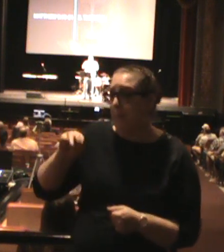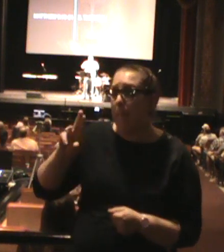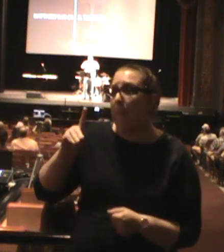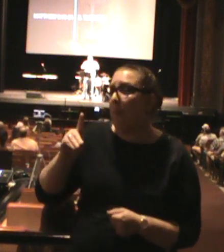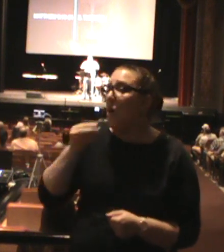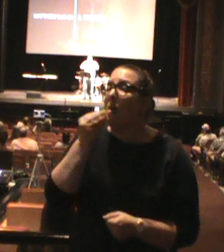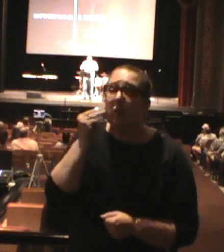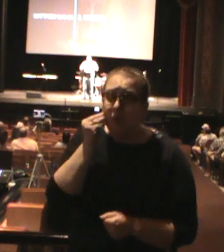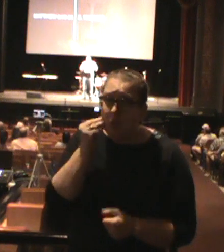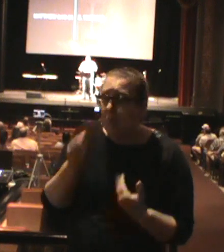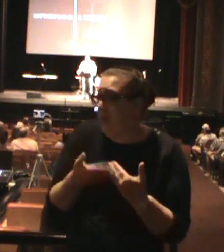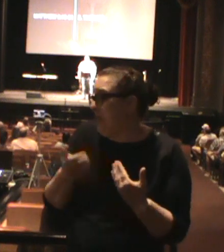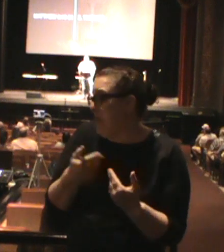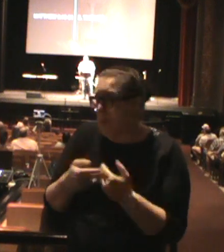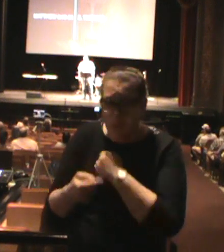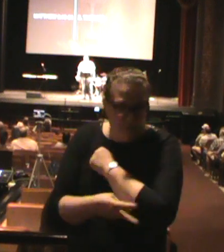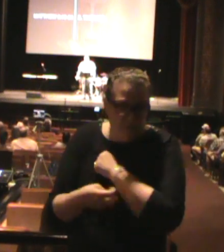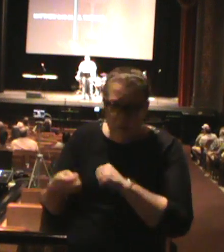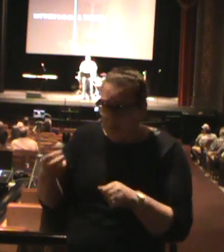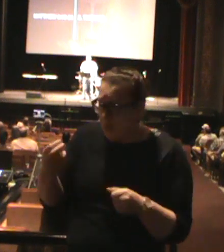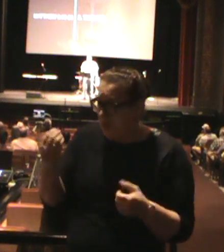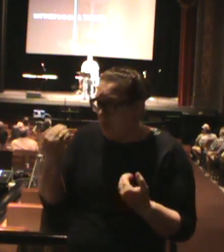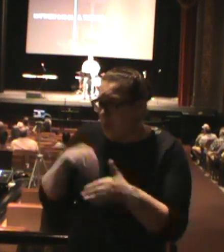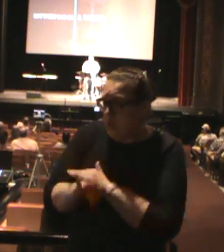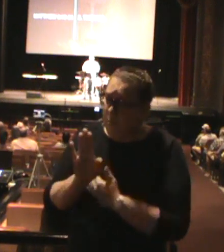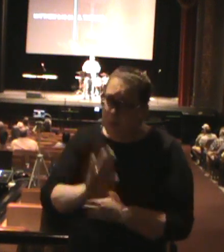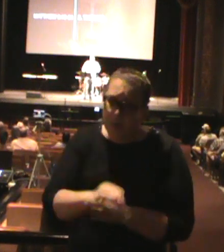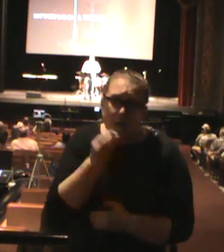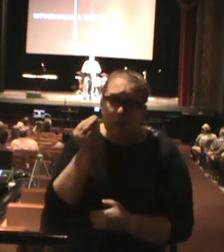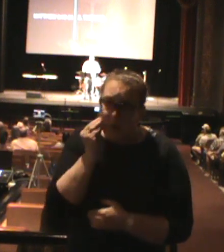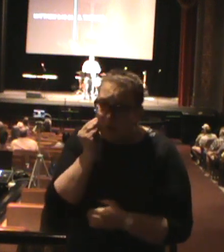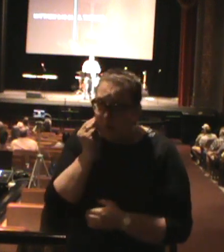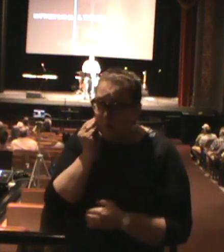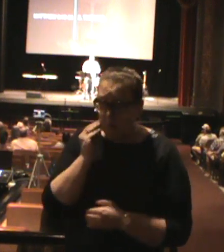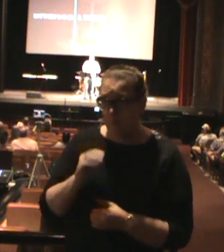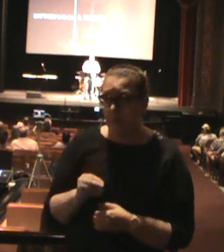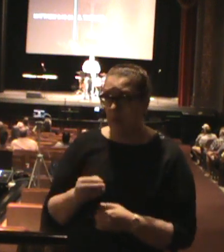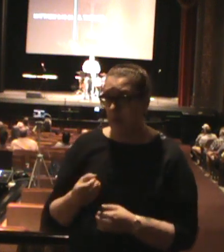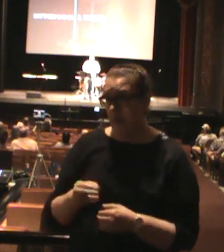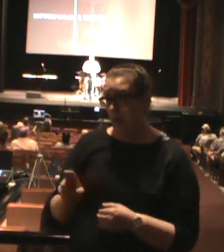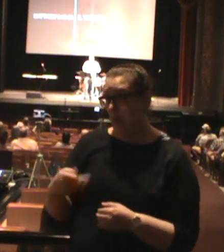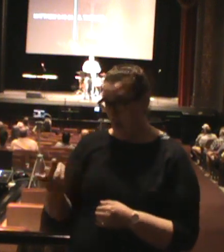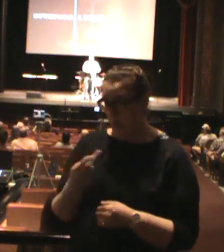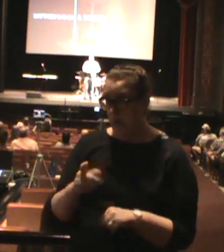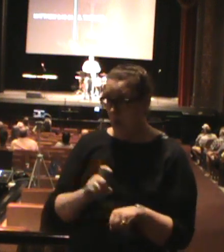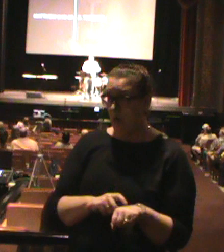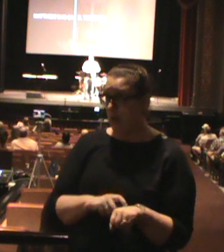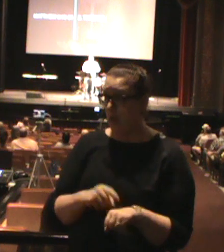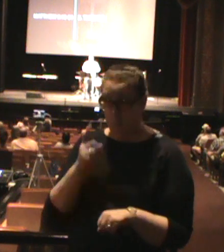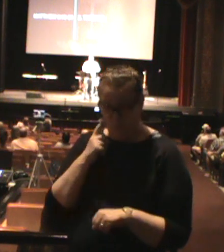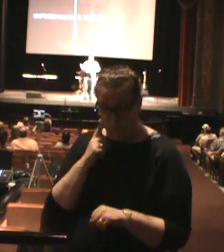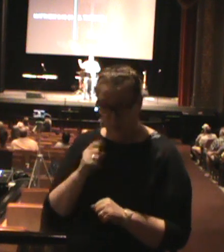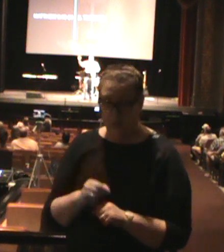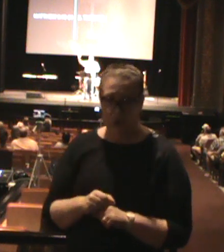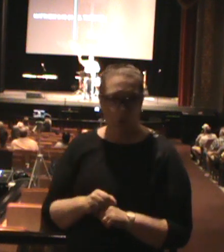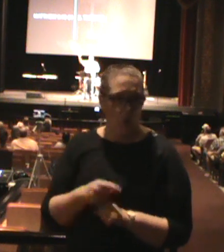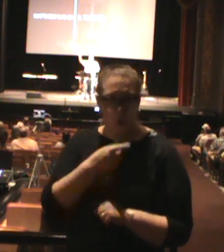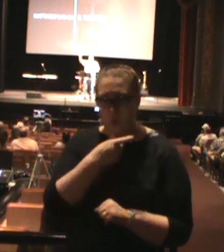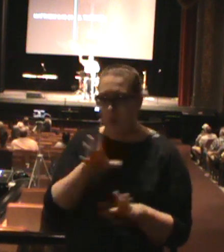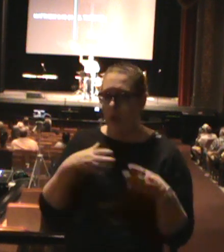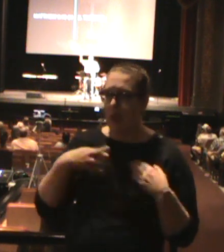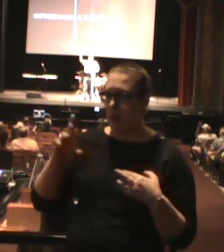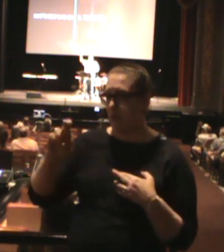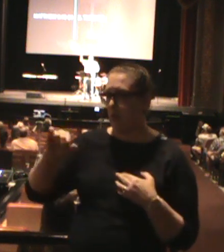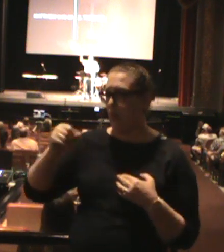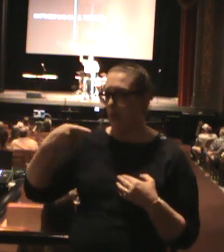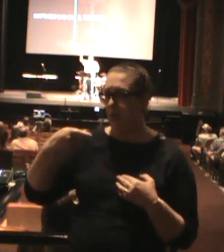literally get in and break and steal everything that they have. Now, in modern times, we think, like they came out with Ring doorbell. Who has like a Ring